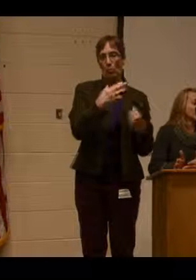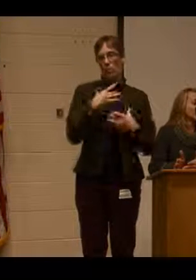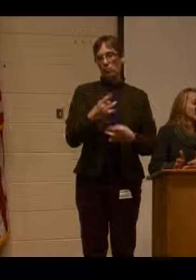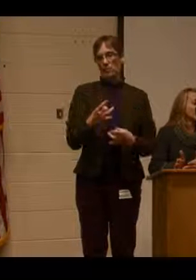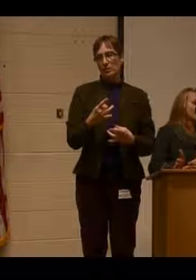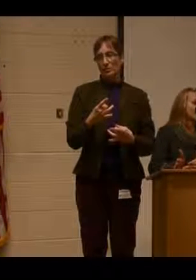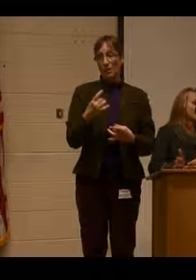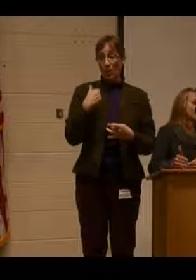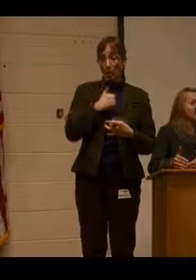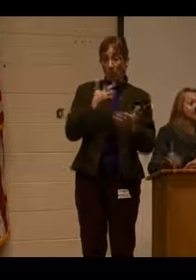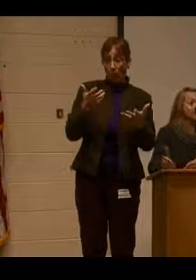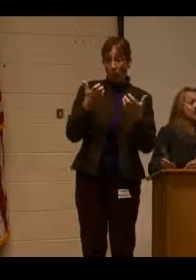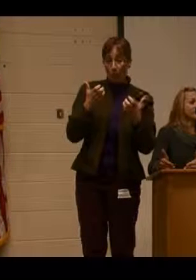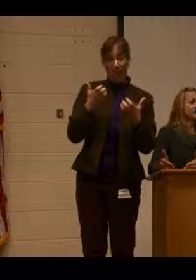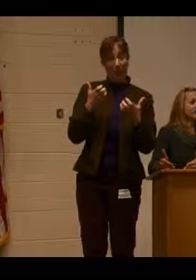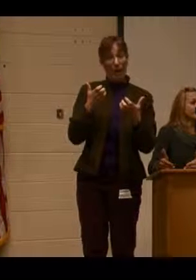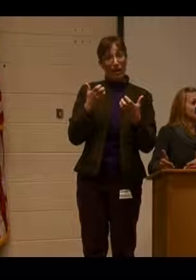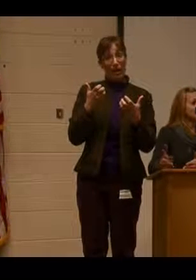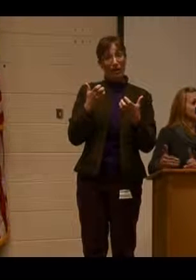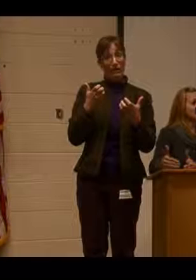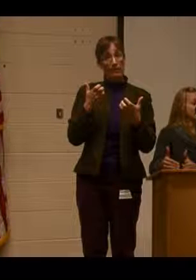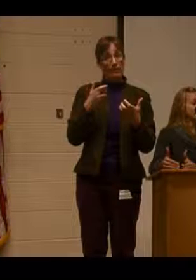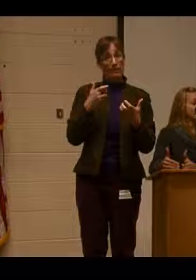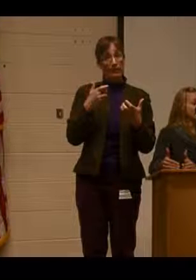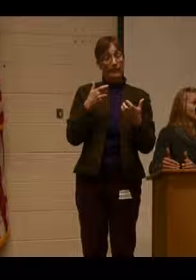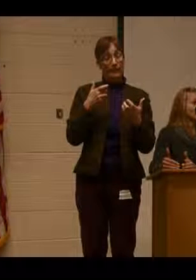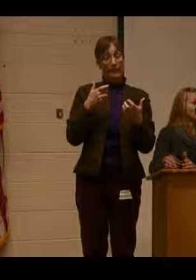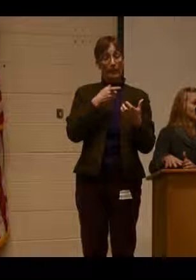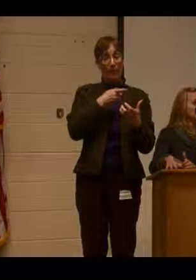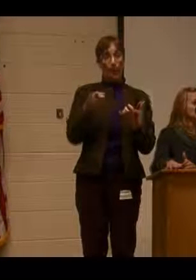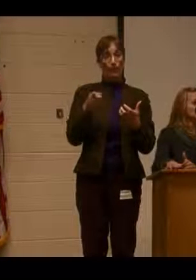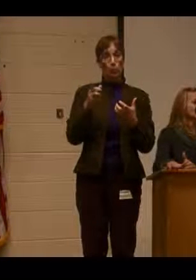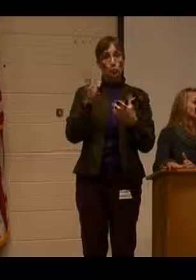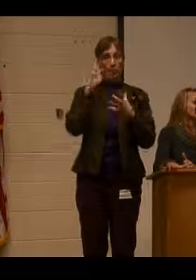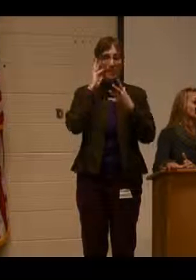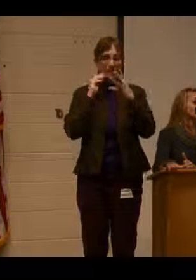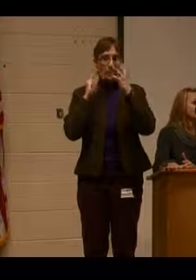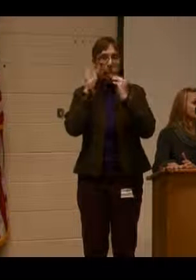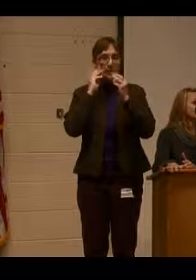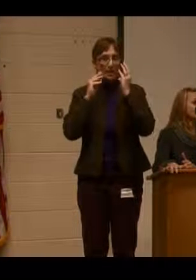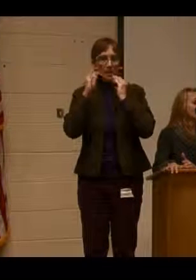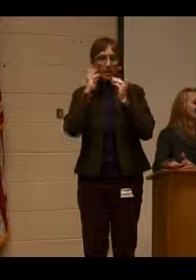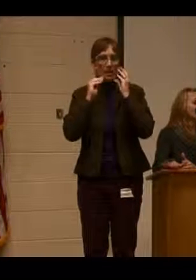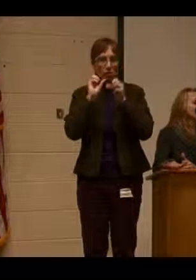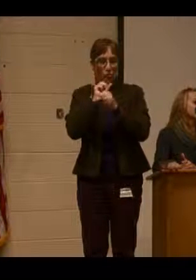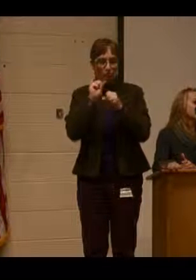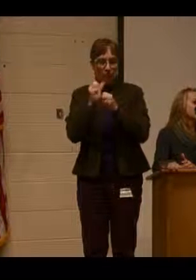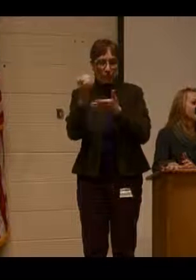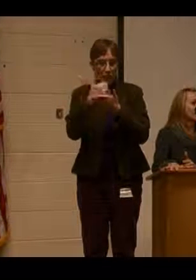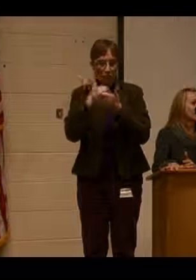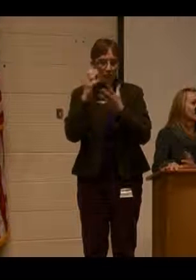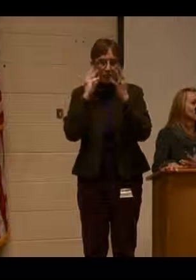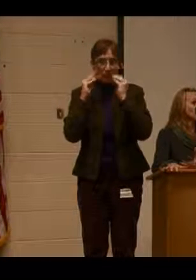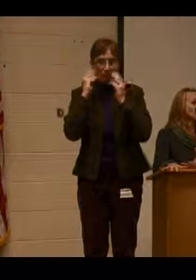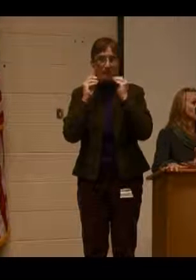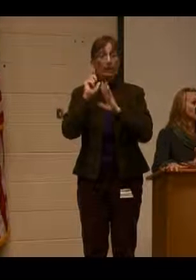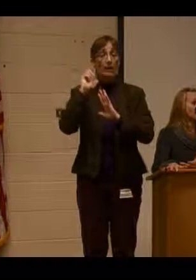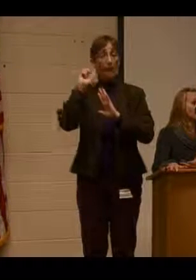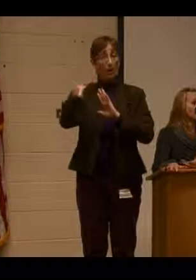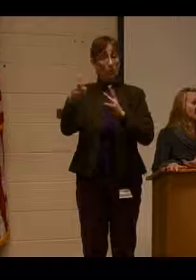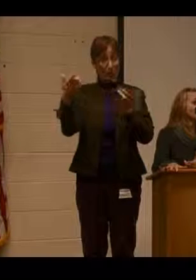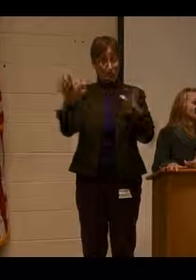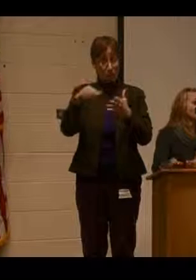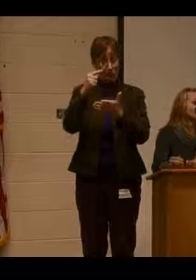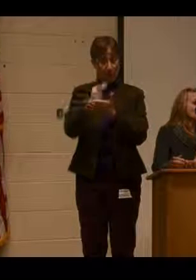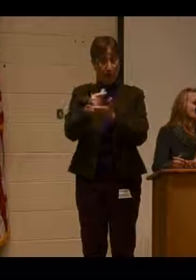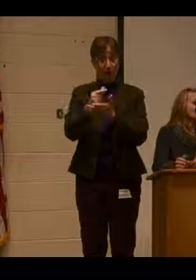leaving us once they age out and they can work successfully based on something that they're really strong at doing. So we do look at